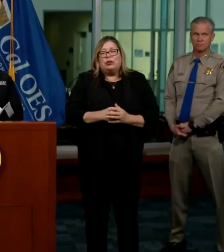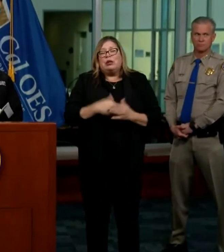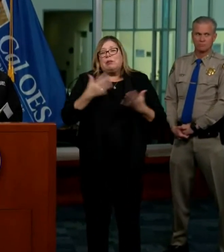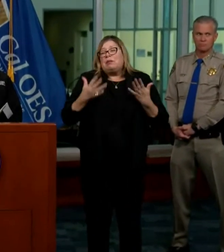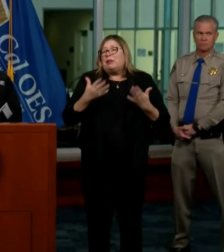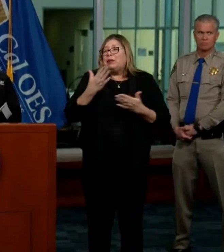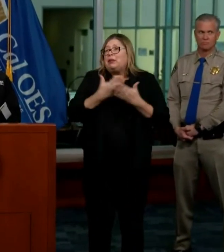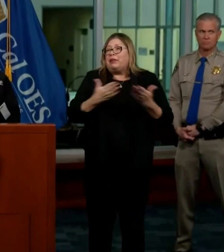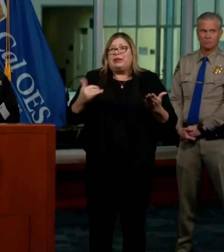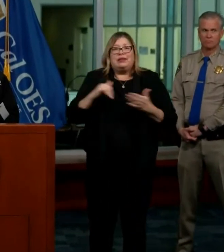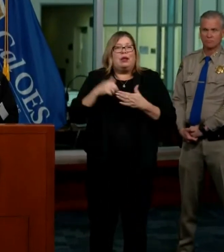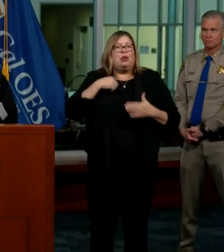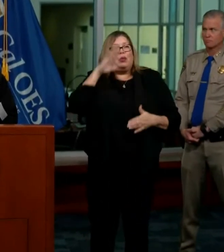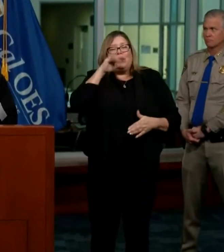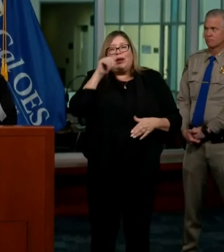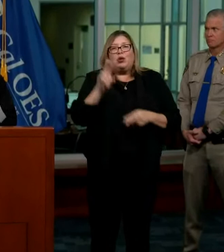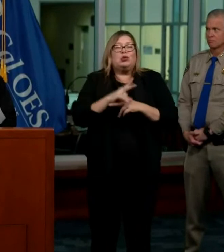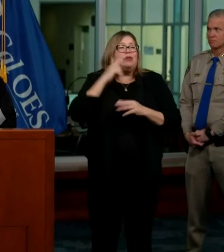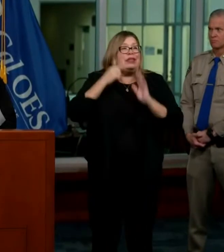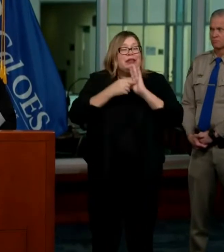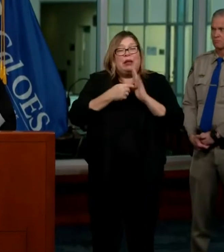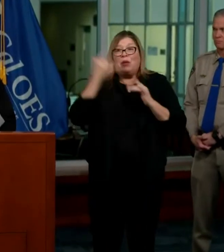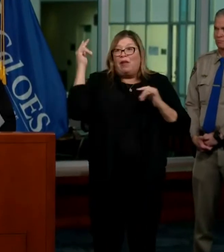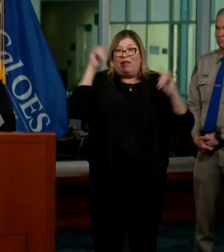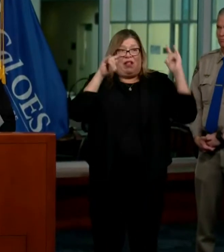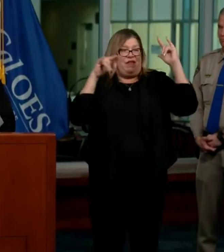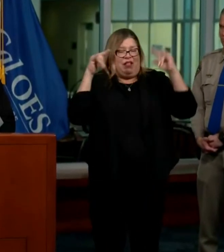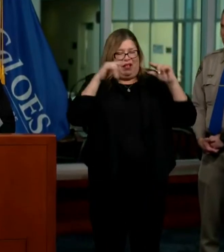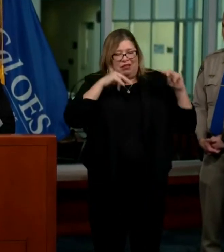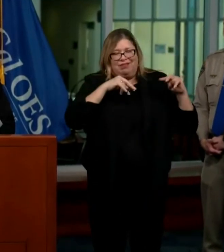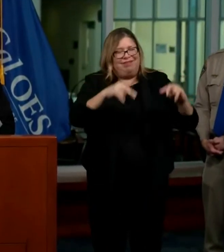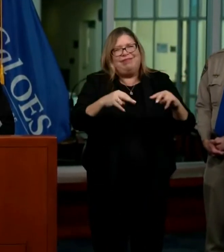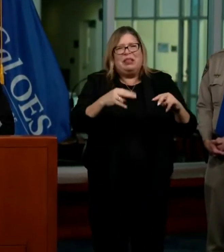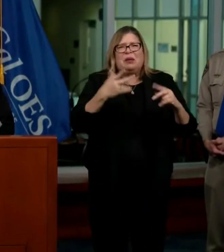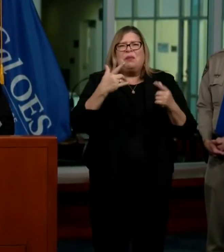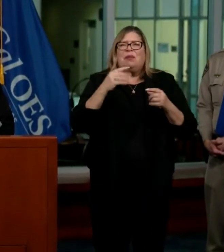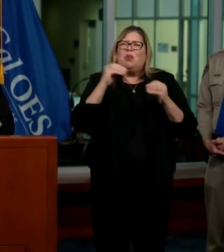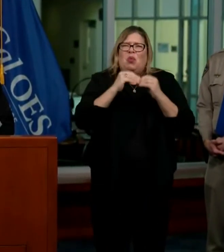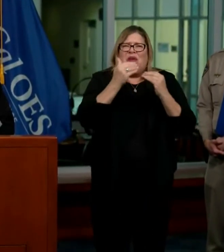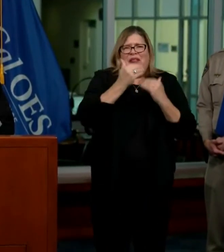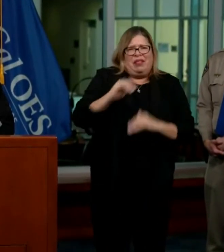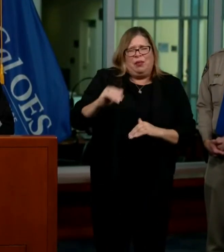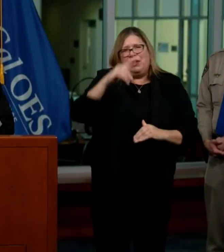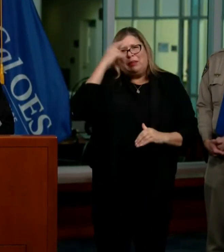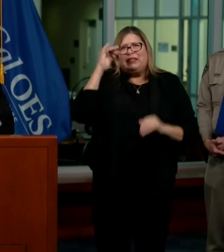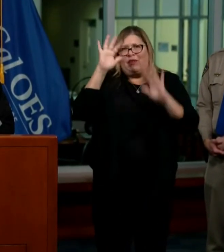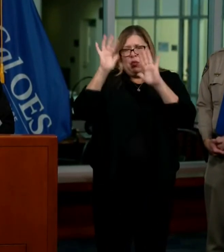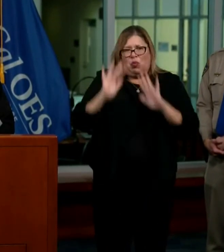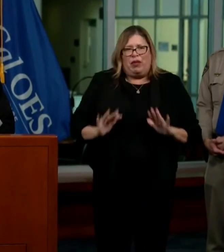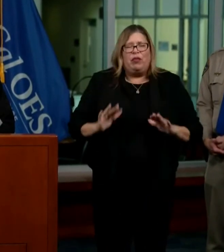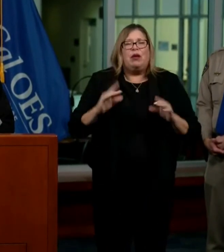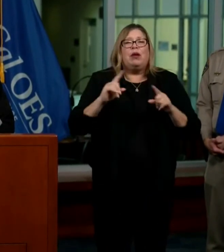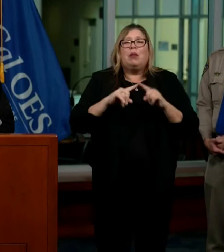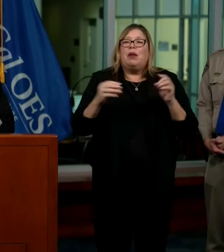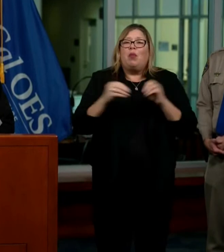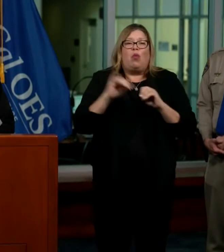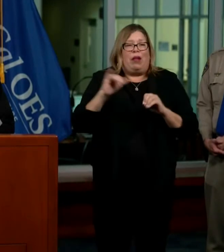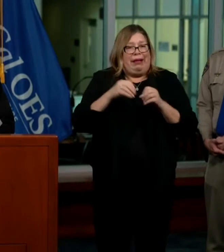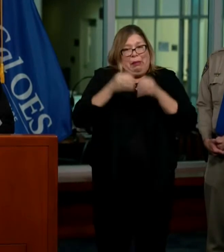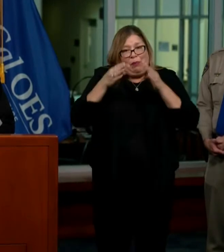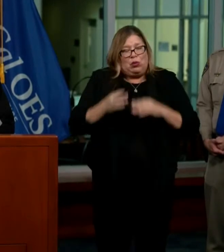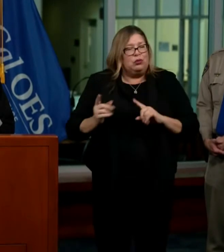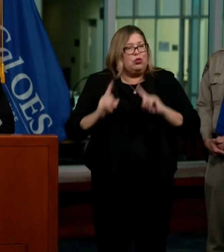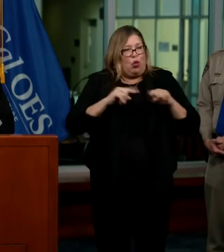in this case, like, you know, aerial flights or other kinds of things that do damage assessment. It'll be more on the ground and house to house kind of